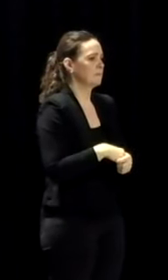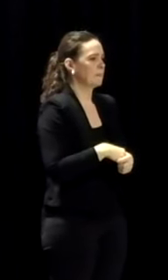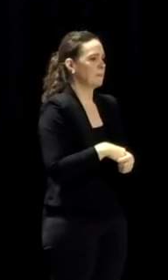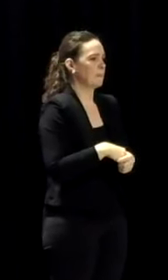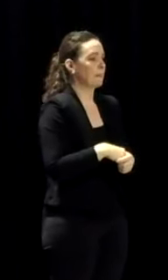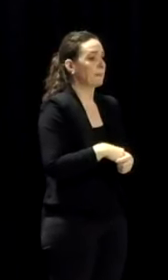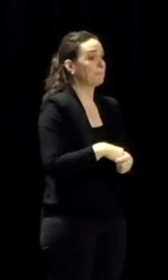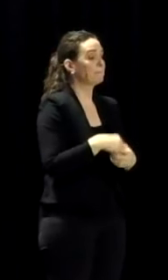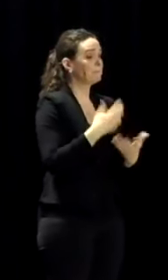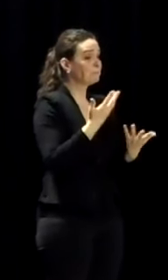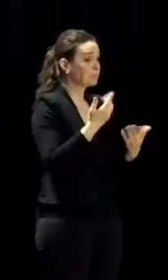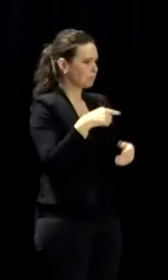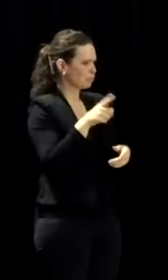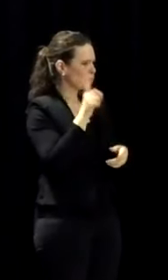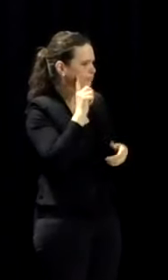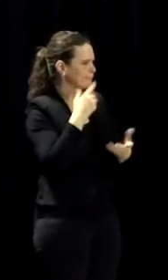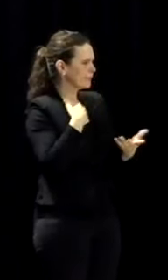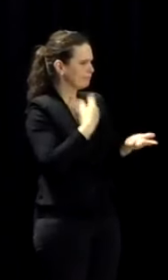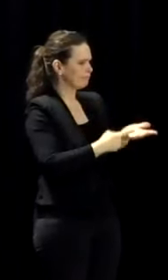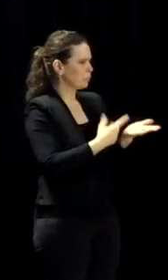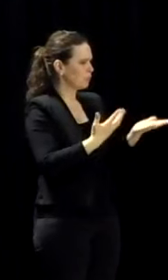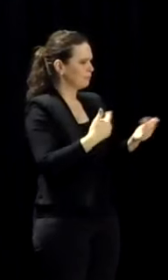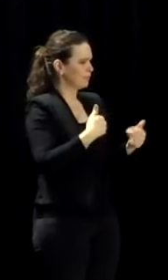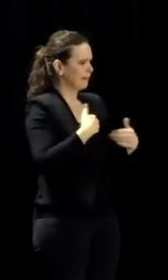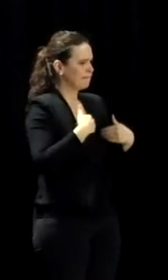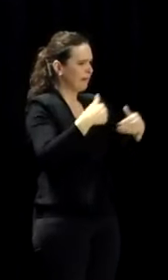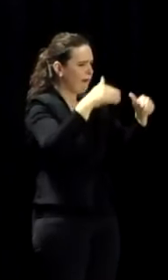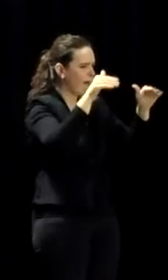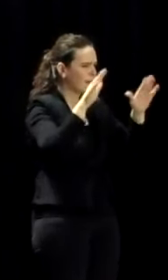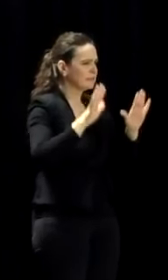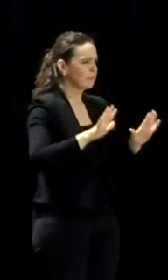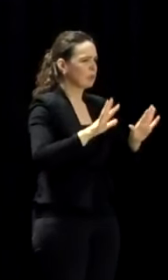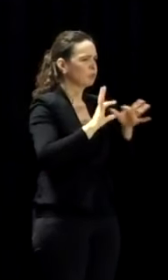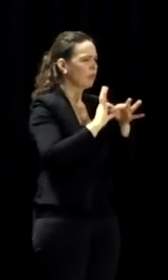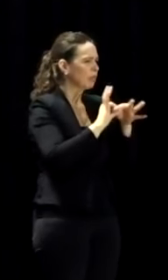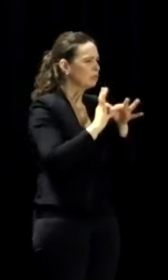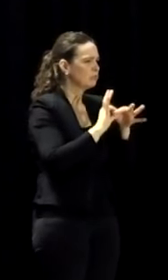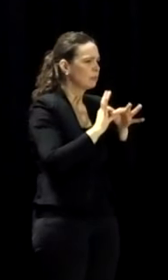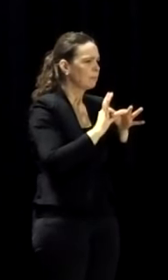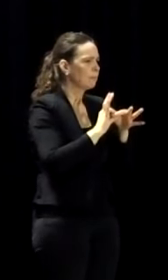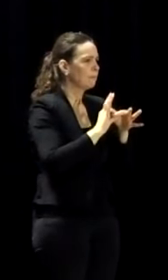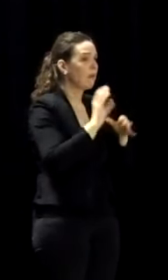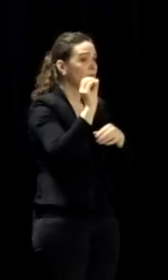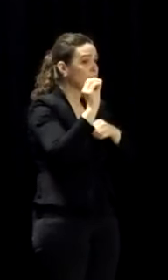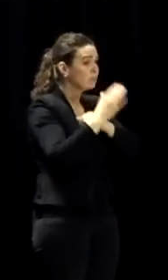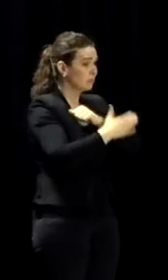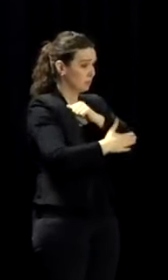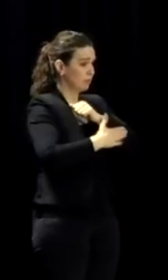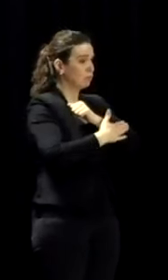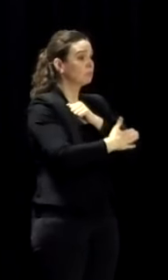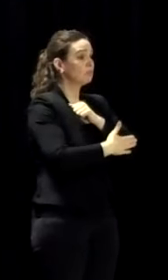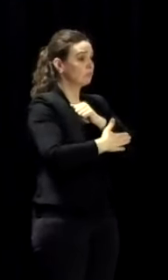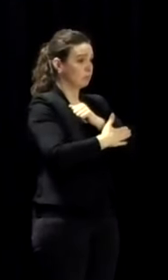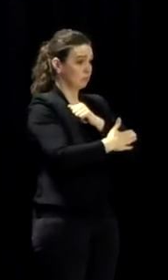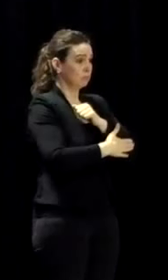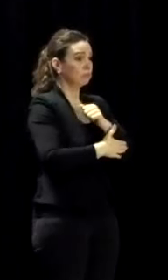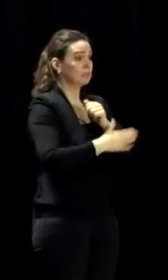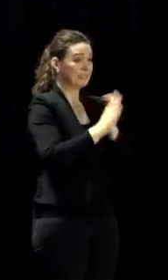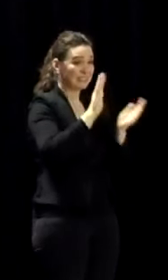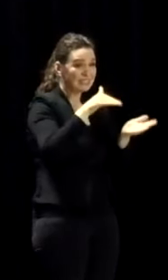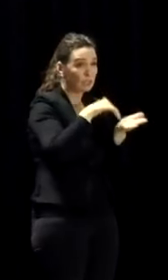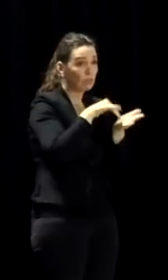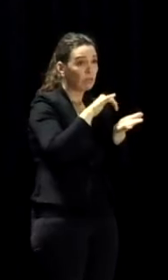have an excellent working relationship in Onondaga County and actually central New York when it comes to law enforcement as